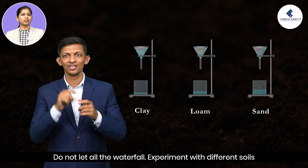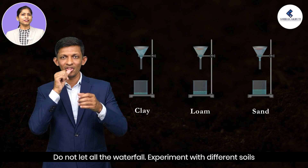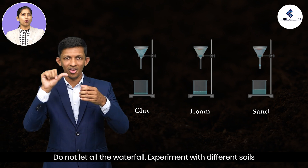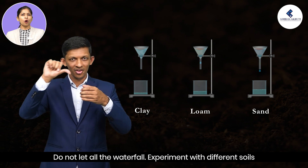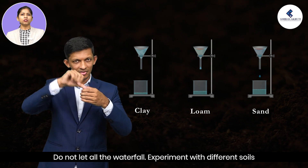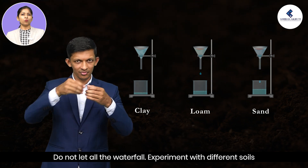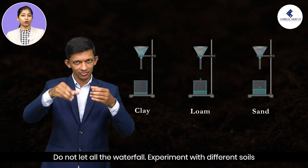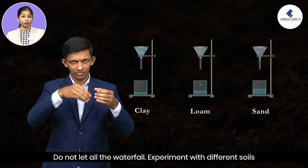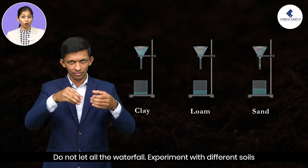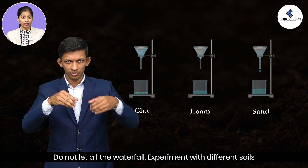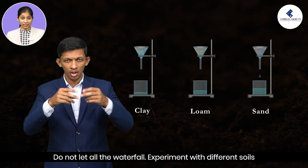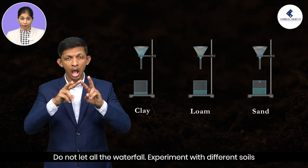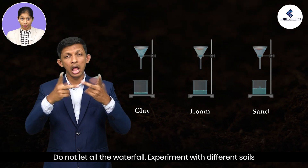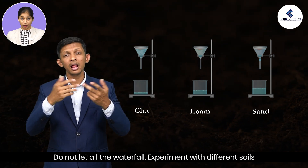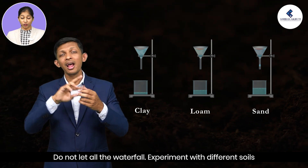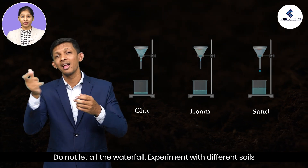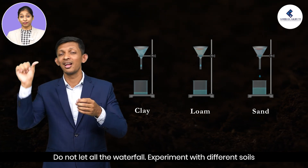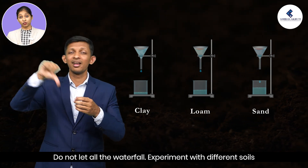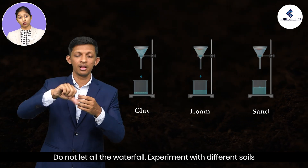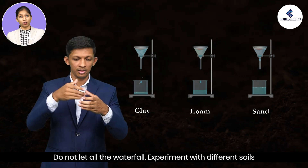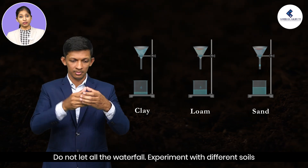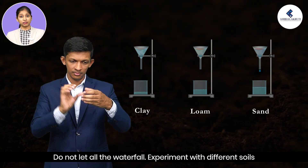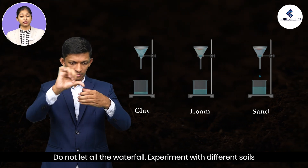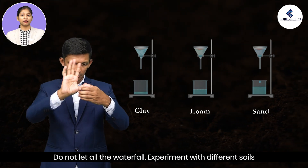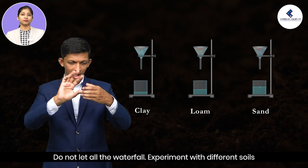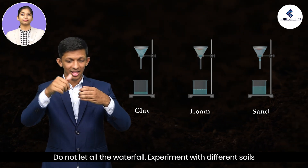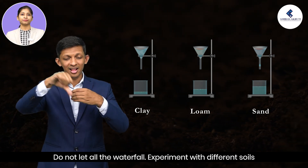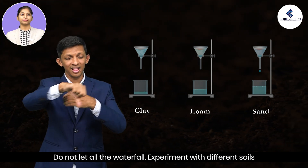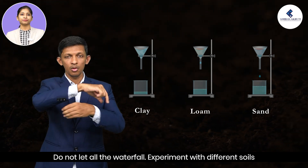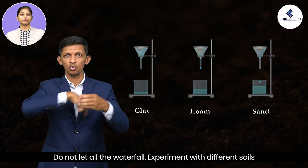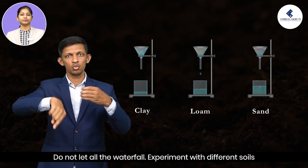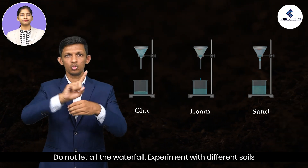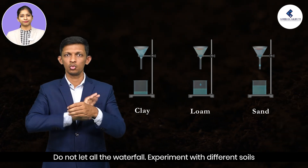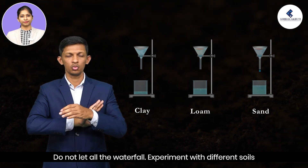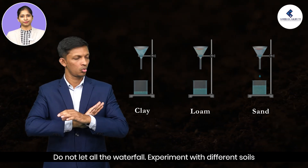Do not let all the water fall. Experiment with different soils.